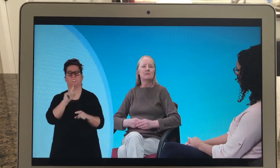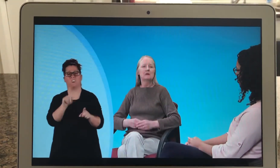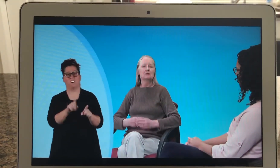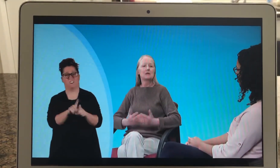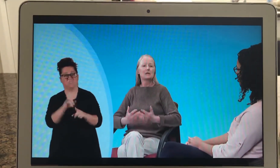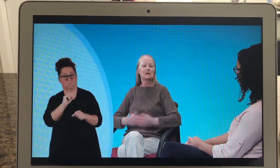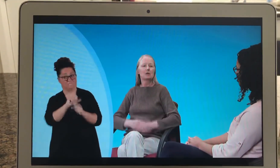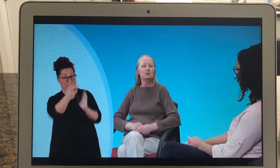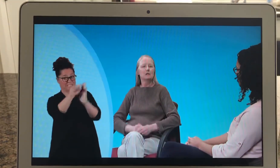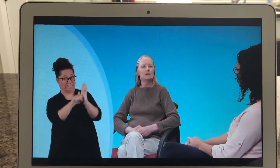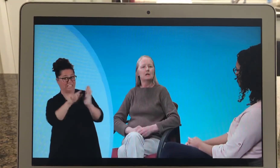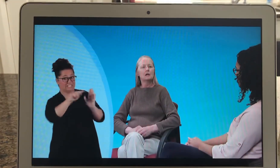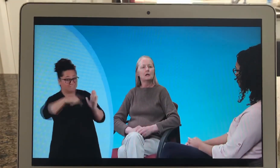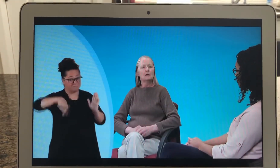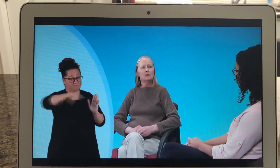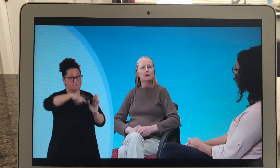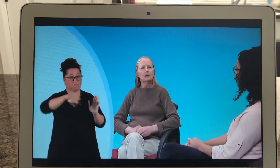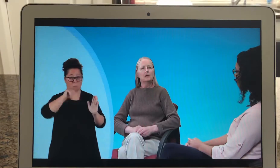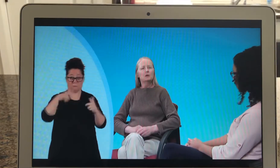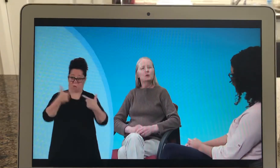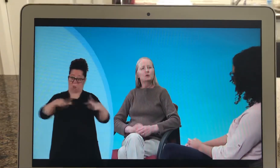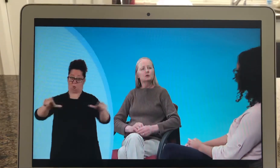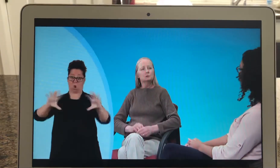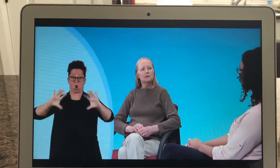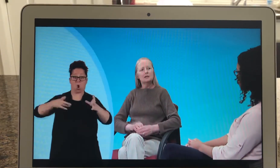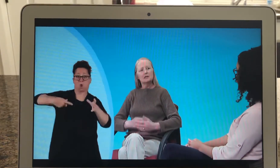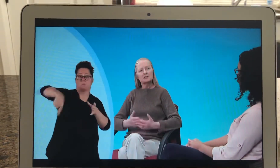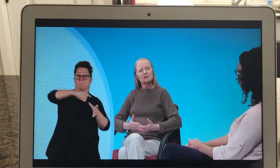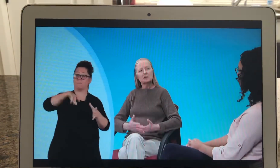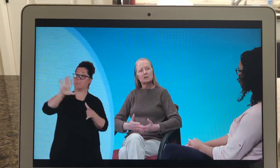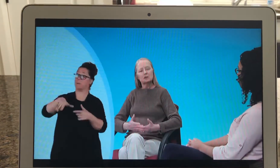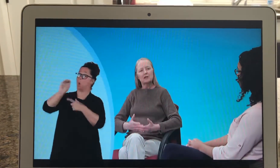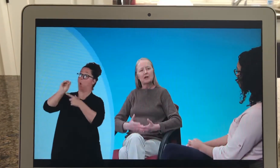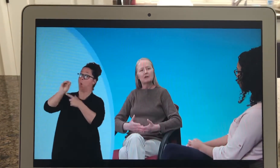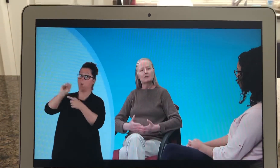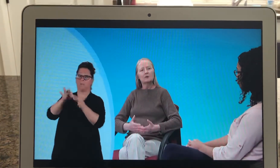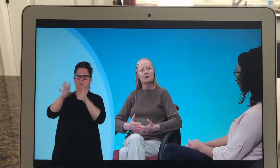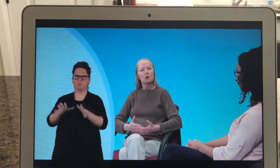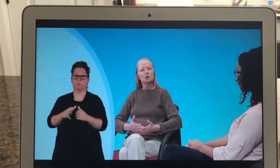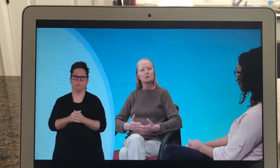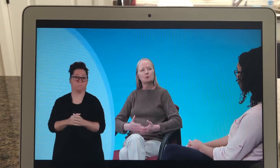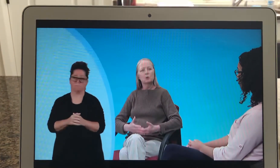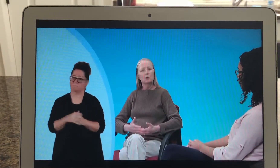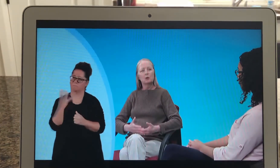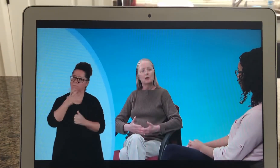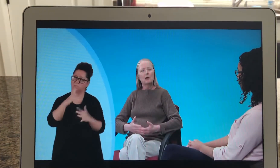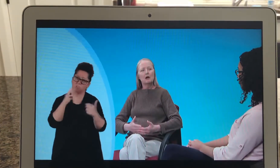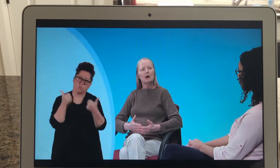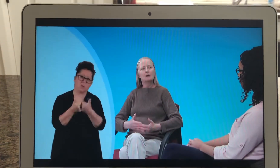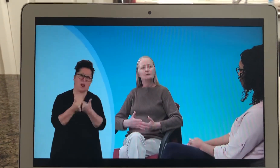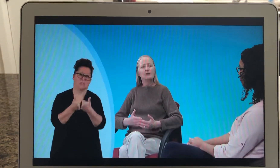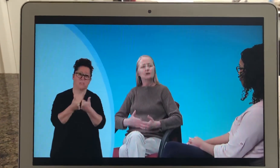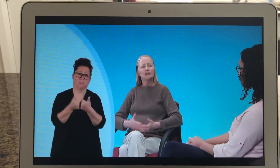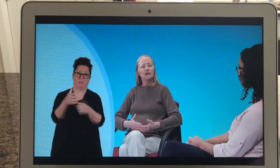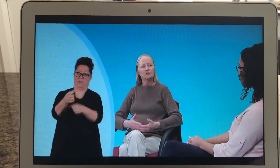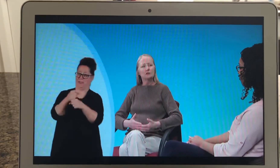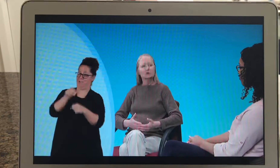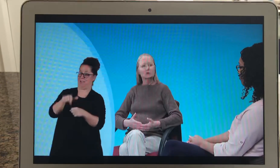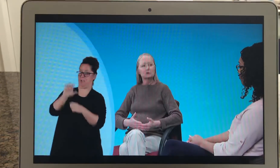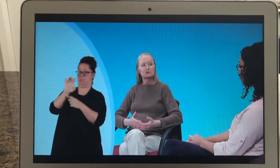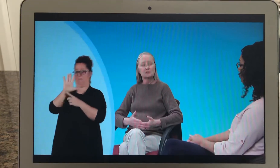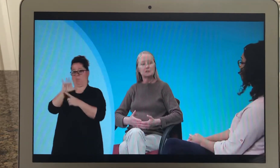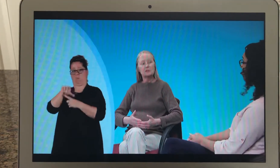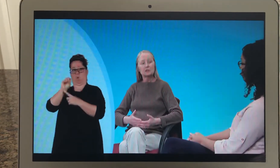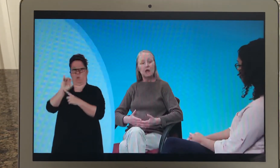dream. But to have all of the states have a 5.0 interpreters, it's a